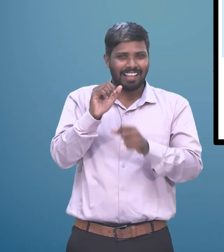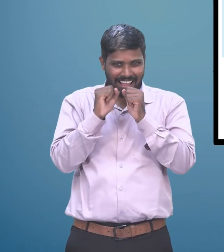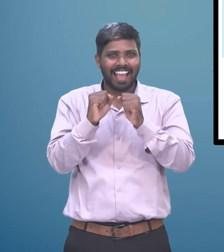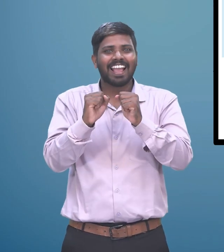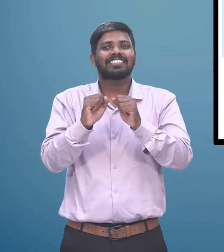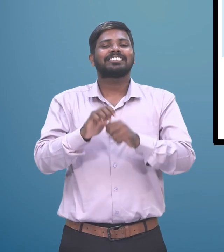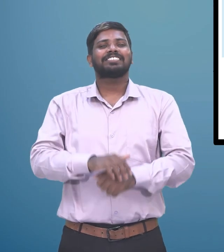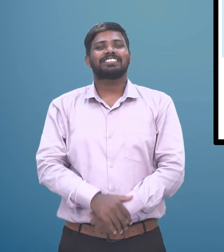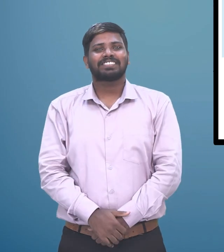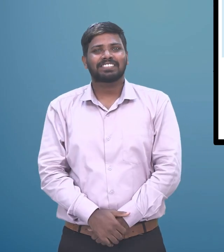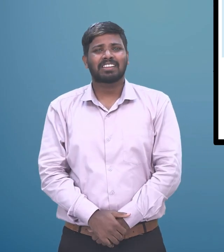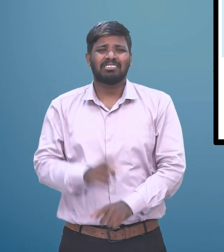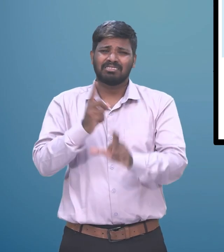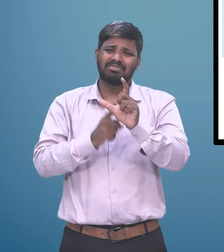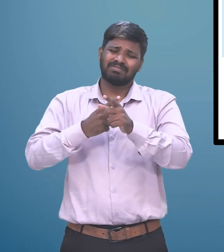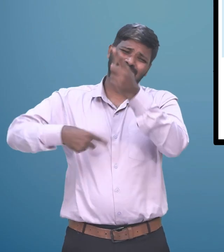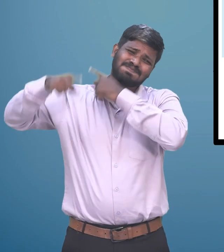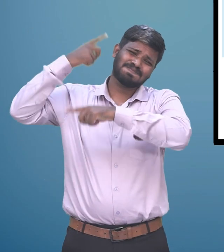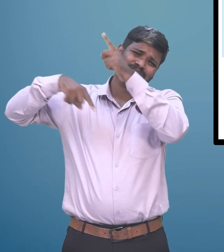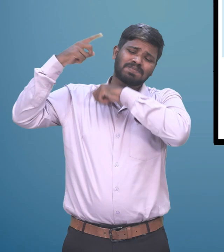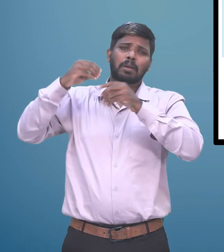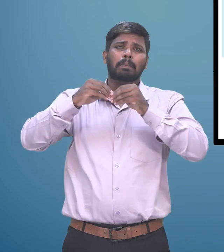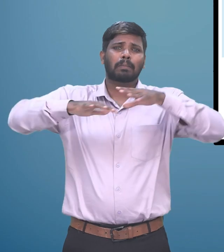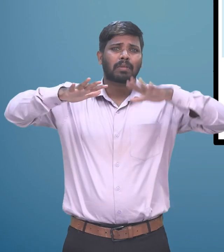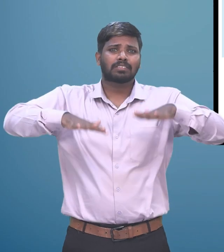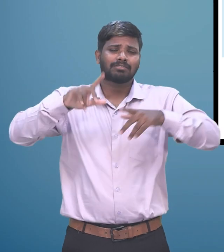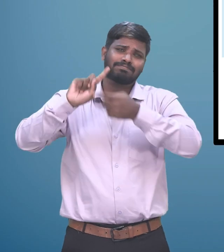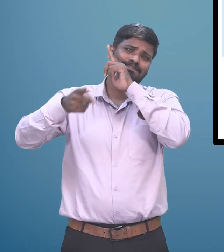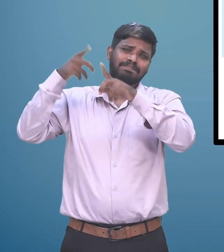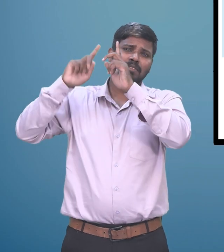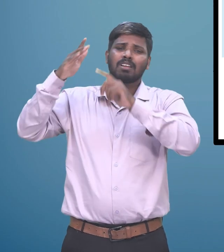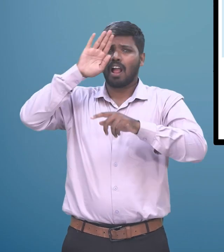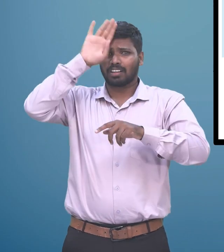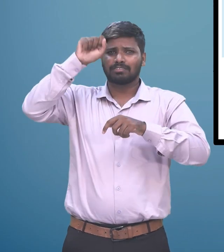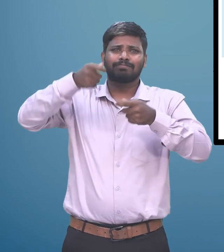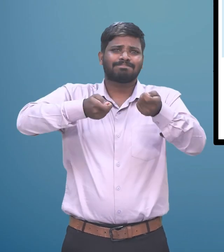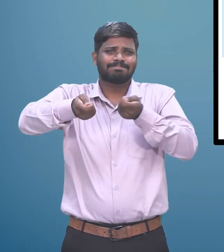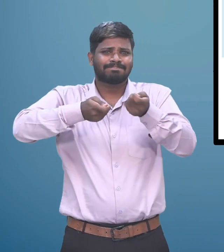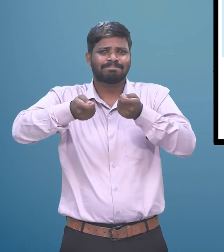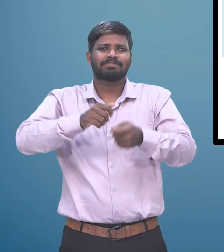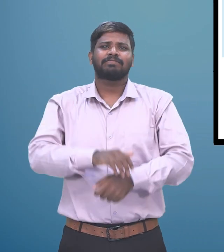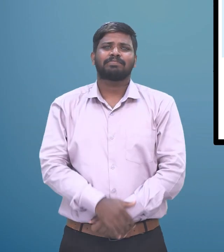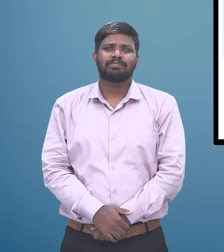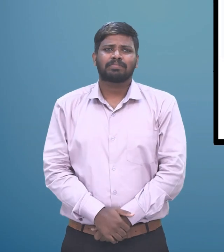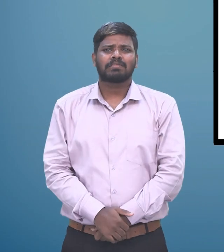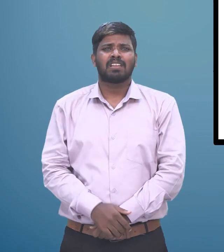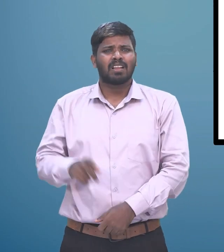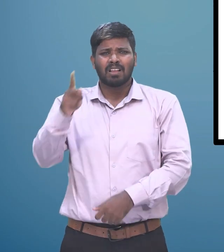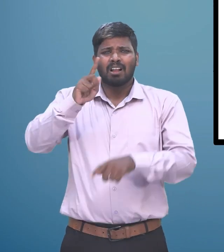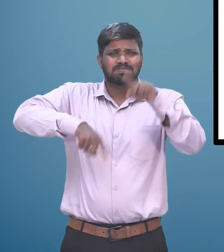easy. Over a century ago, the British historian Vincent Smith wondered, how, in the